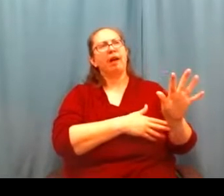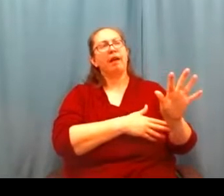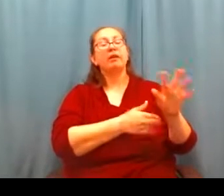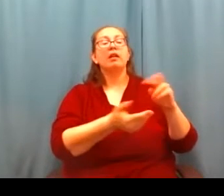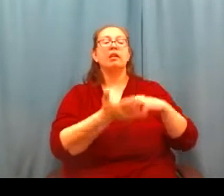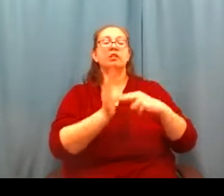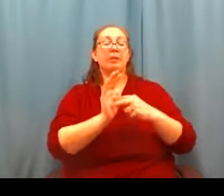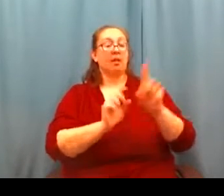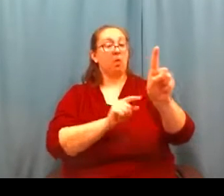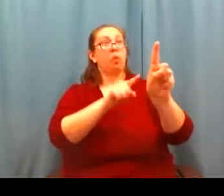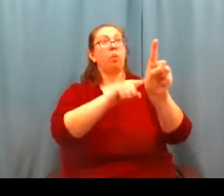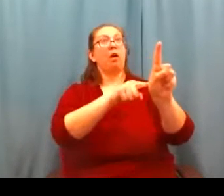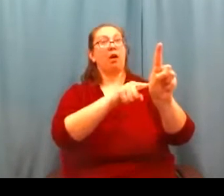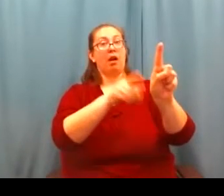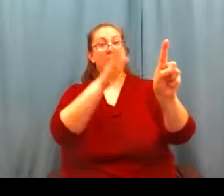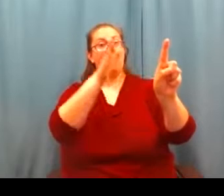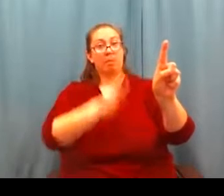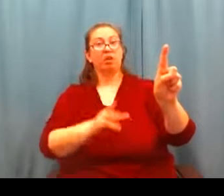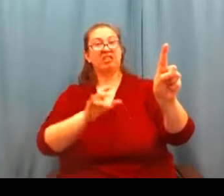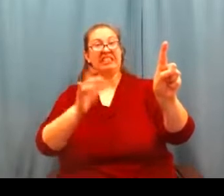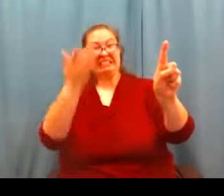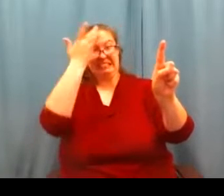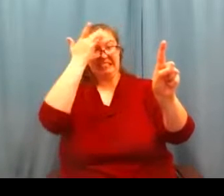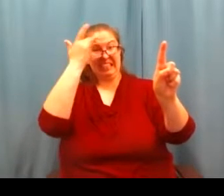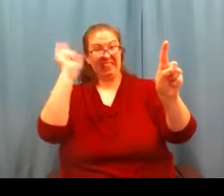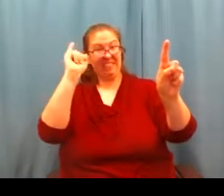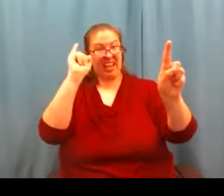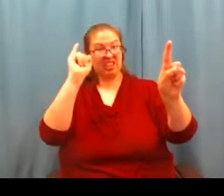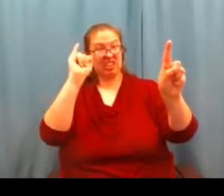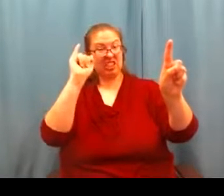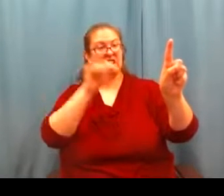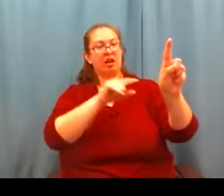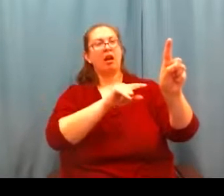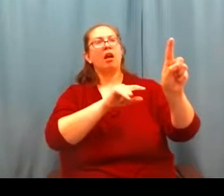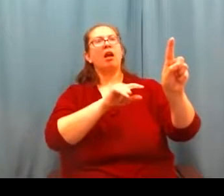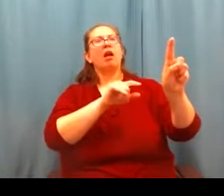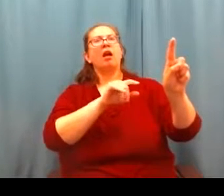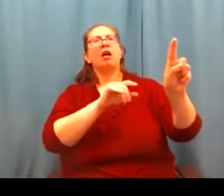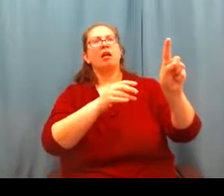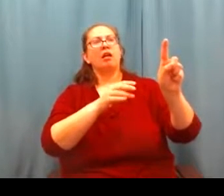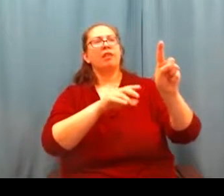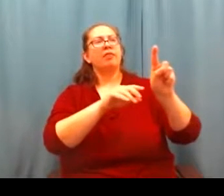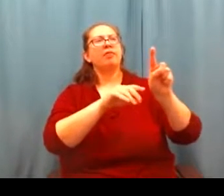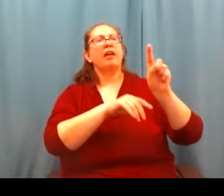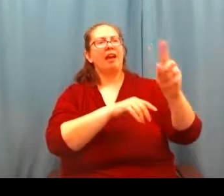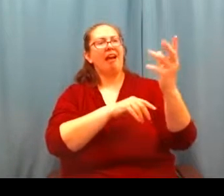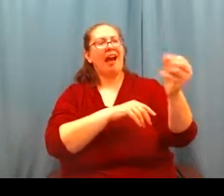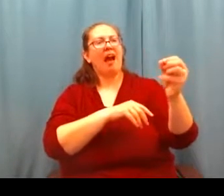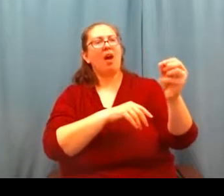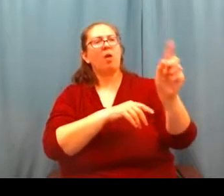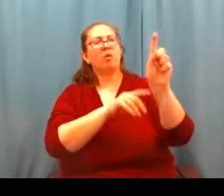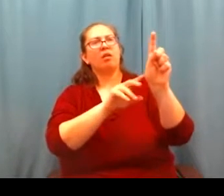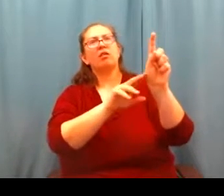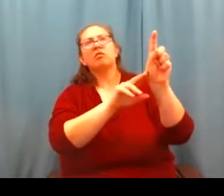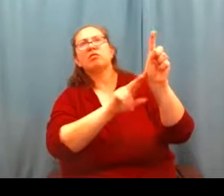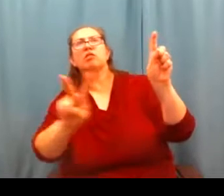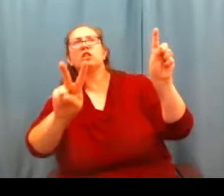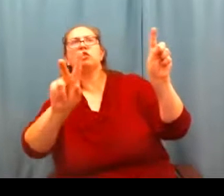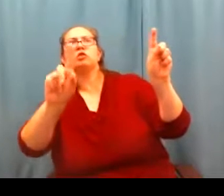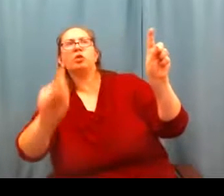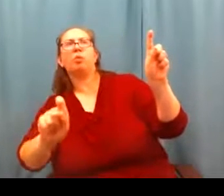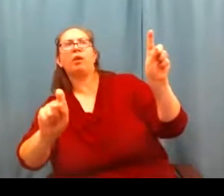that's infected, an additional 2.5 individuals get infected. And so over the last 2 weeks, the R0 has been